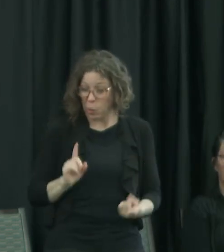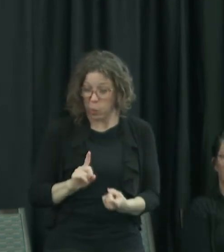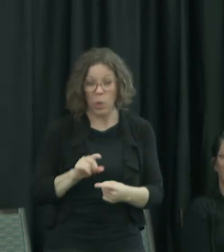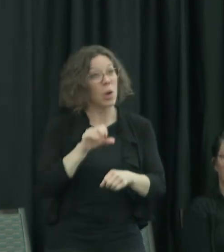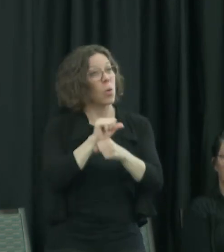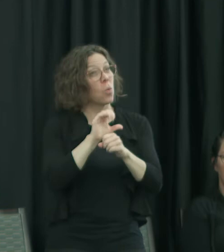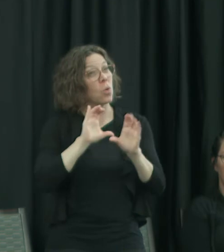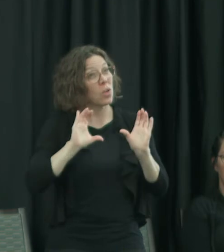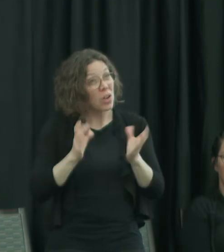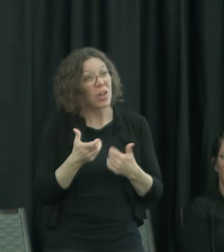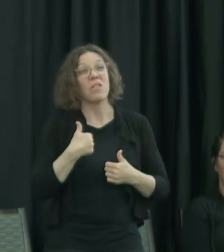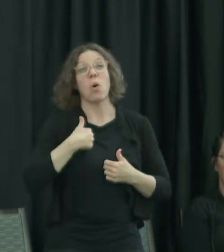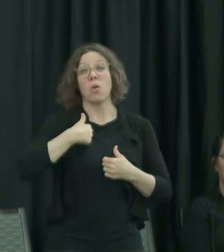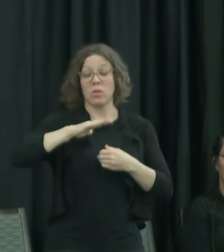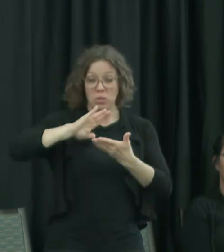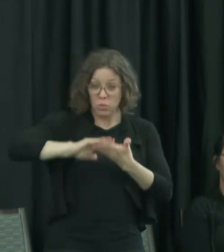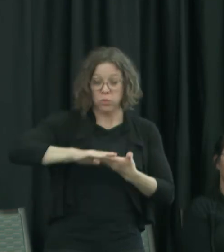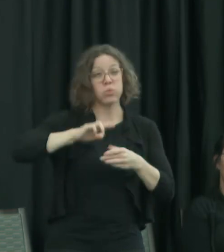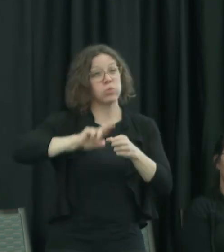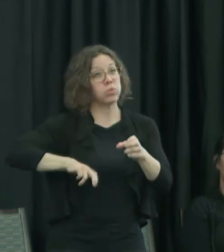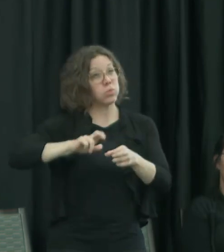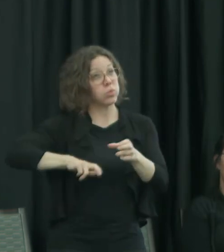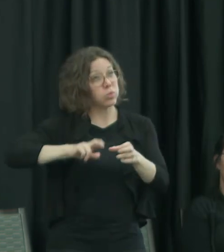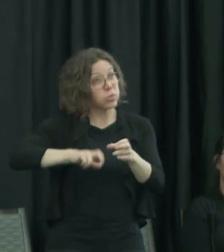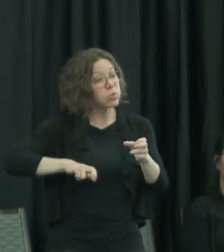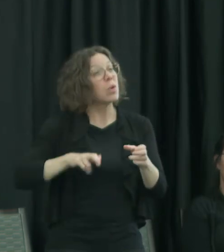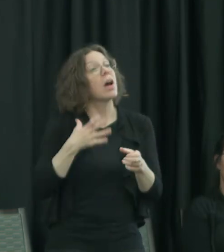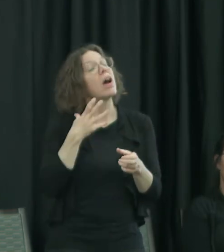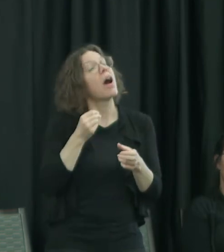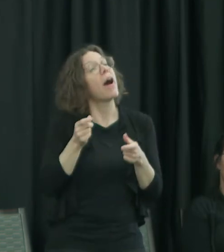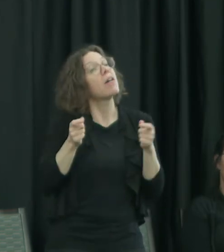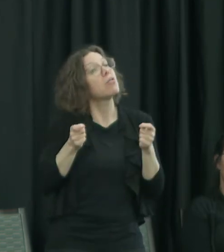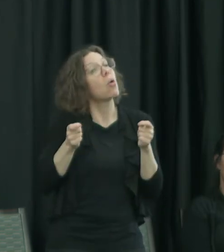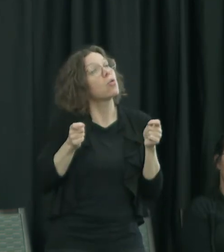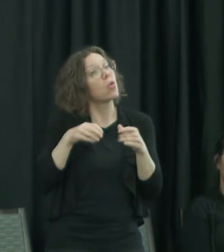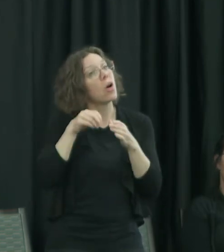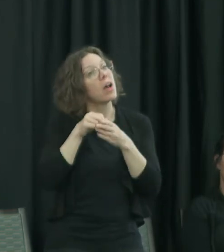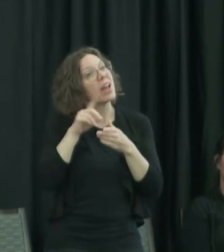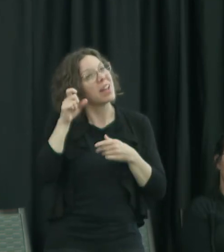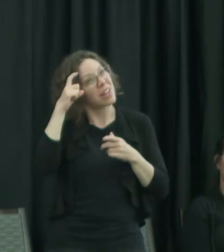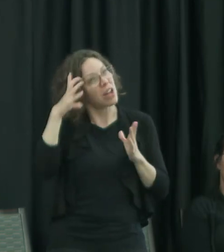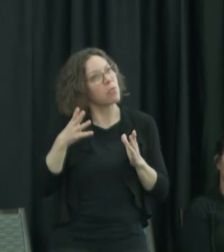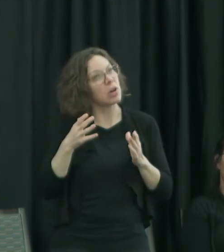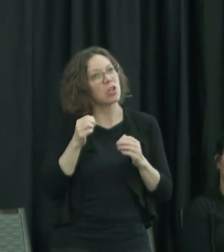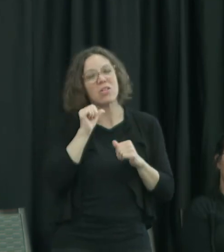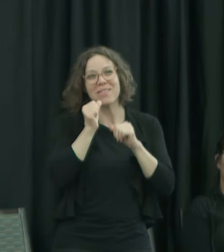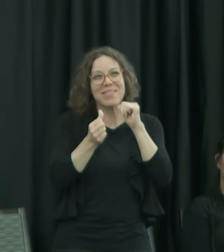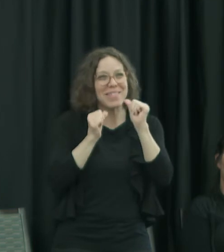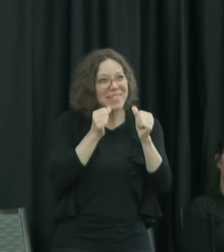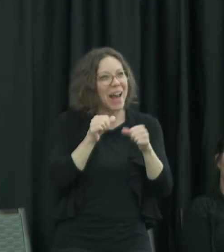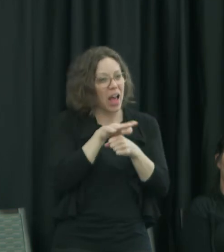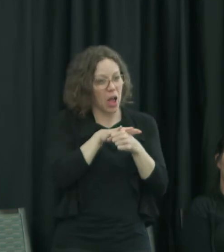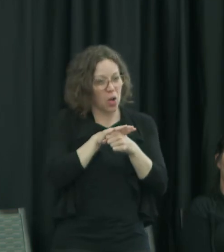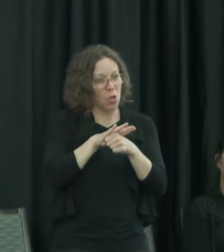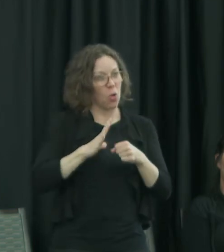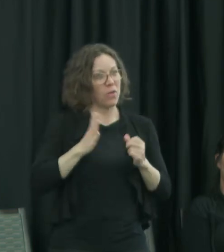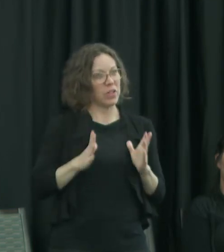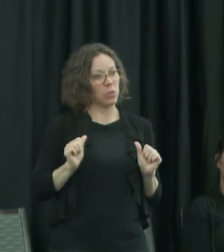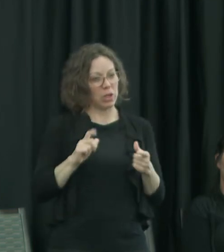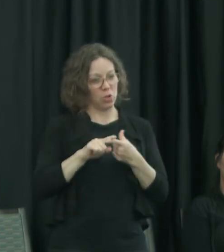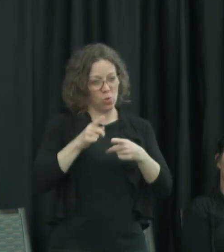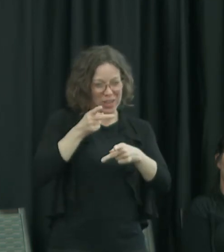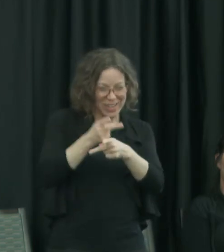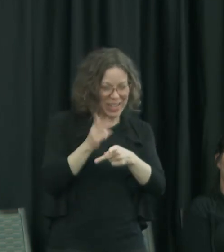pressures and shortages, loss of local control by the state legislature and governor denying local elected officials the ability to keep